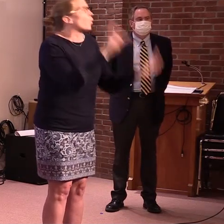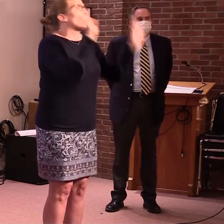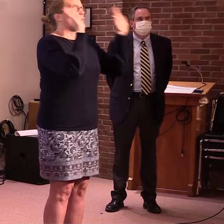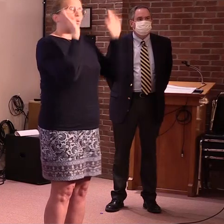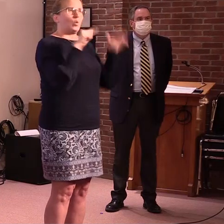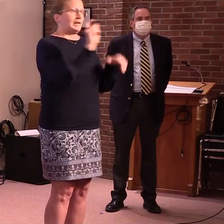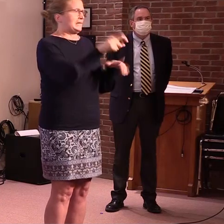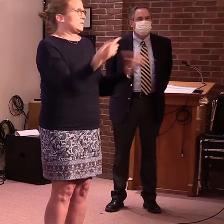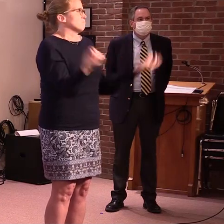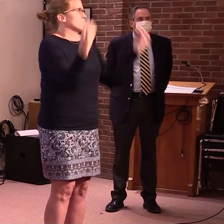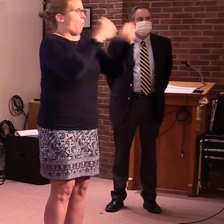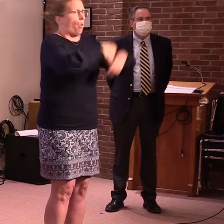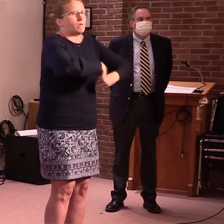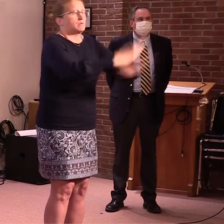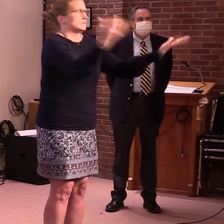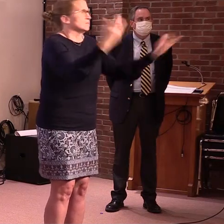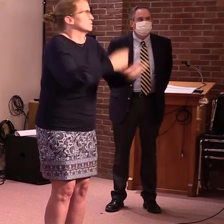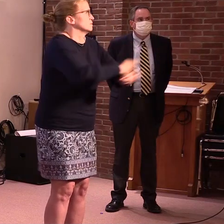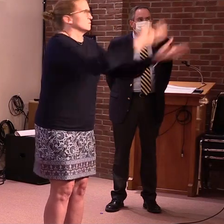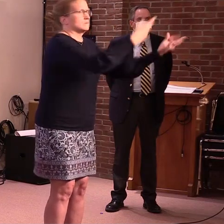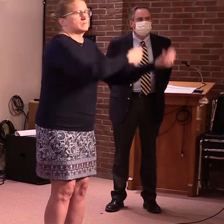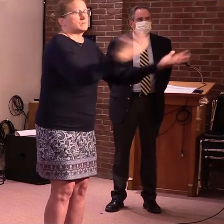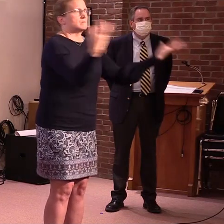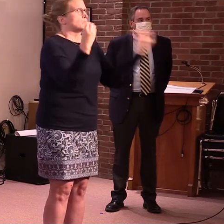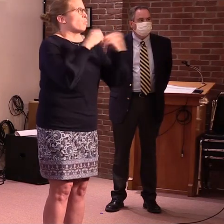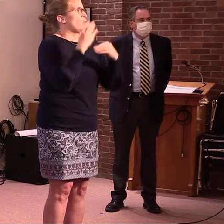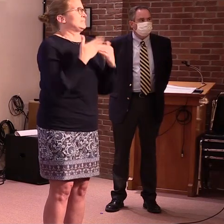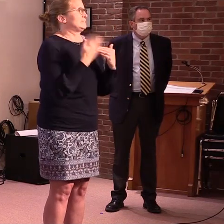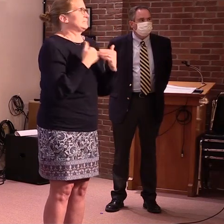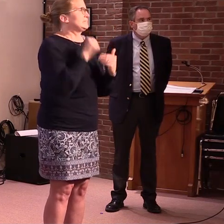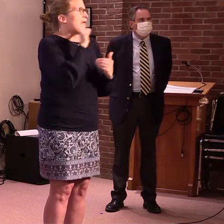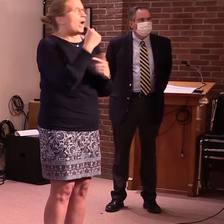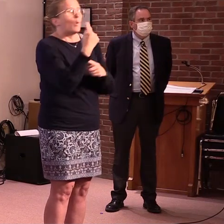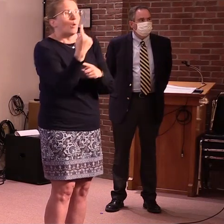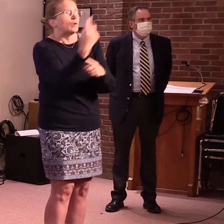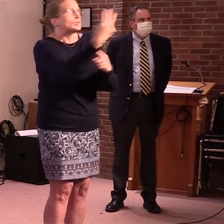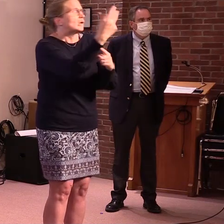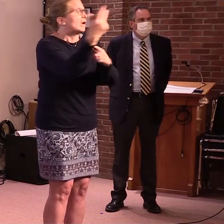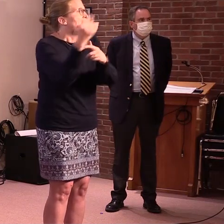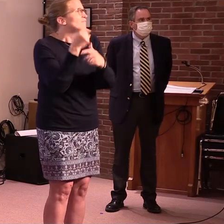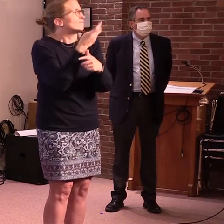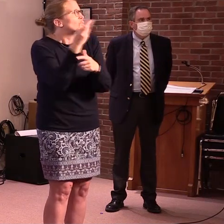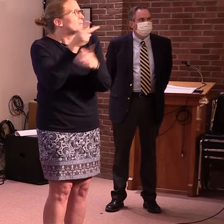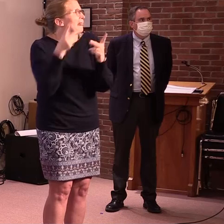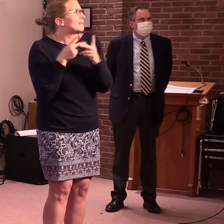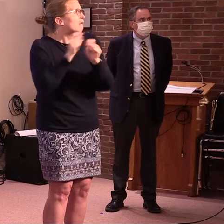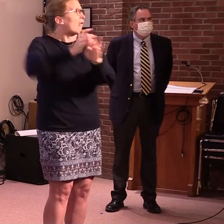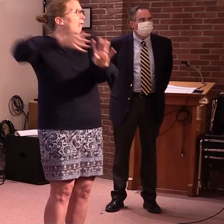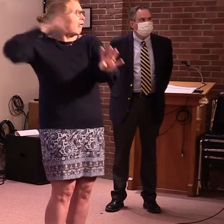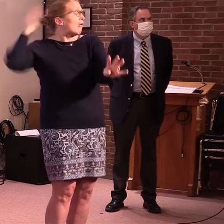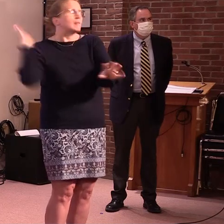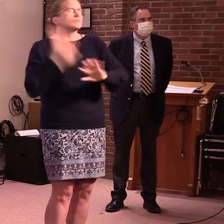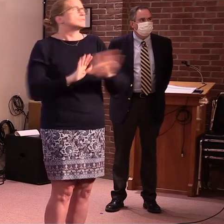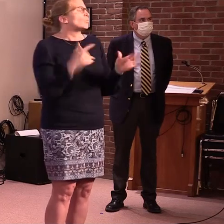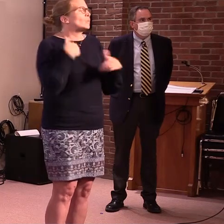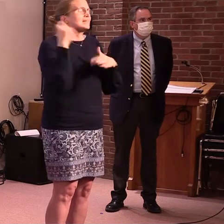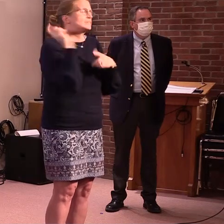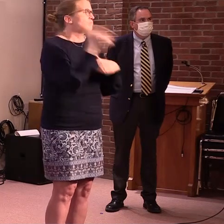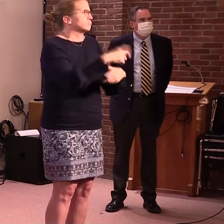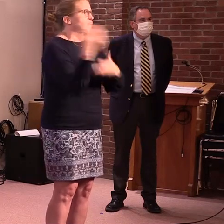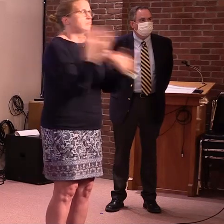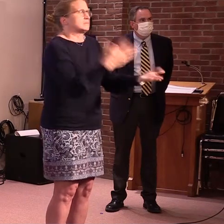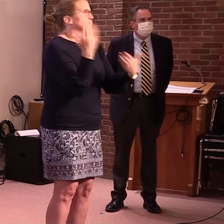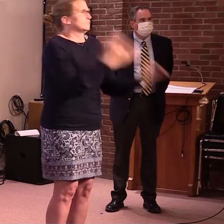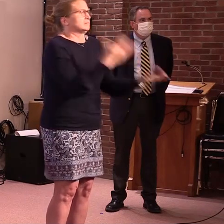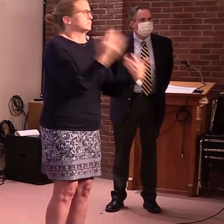distribution out there to make sure that those in need got what they needed. And I won't go through all the list, I did the other